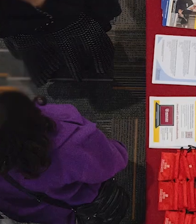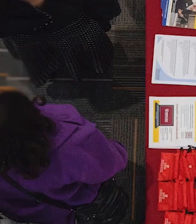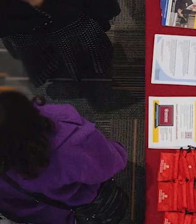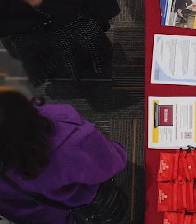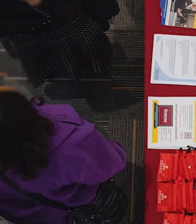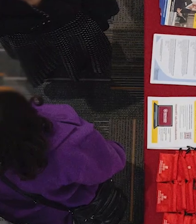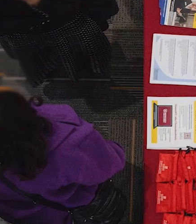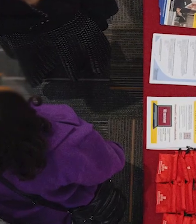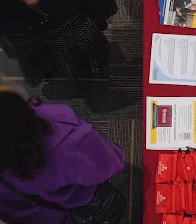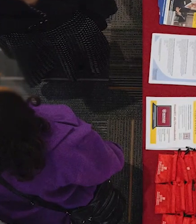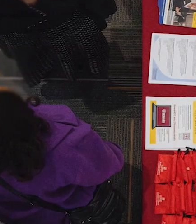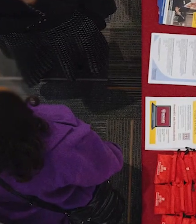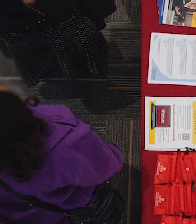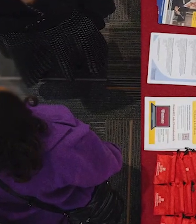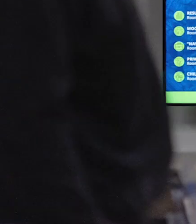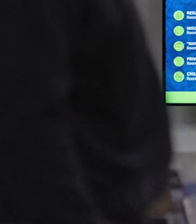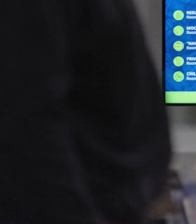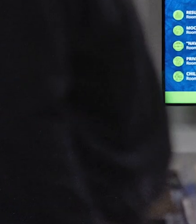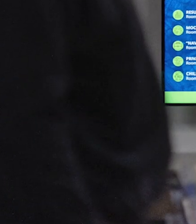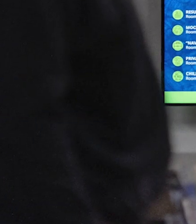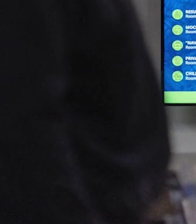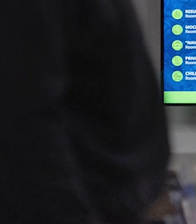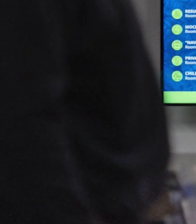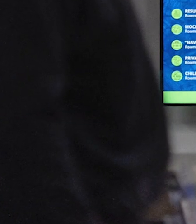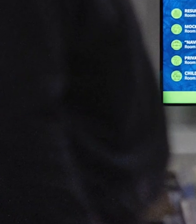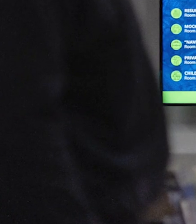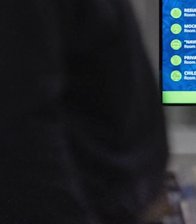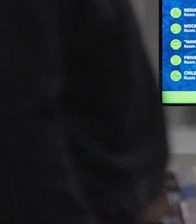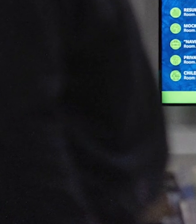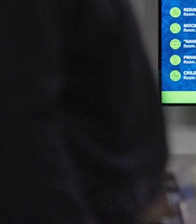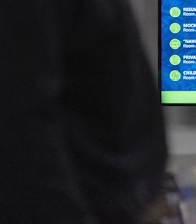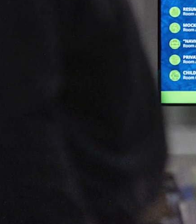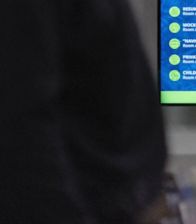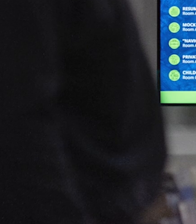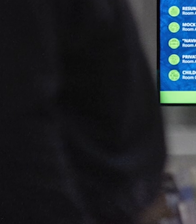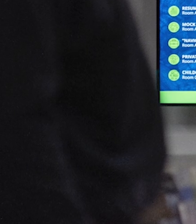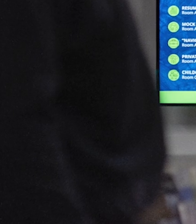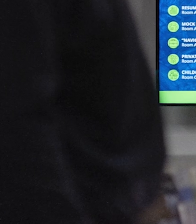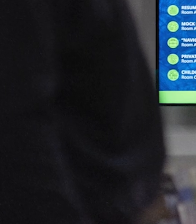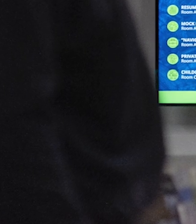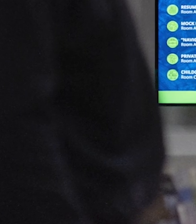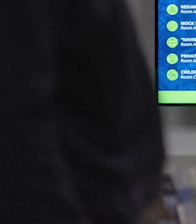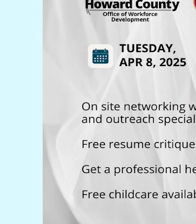impacted people attended Howard County's first ever Federal Workers and Contractors Career